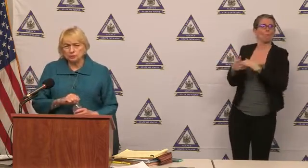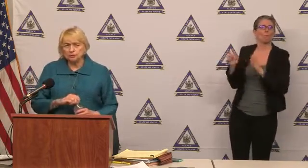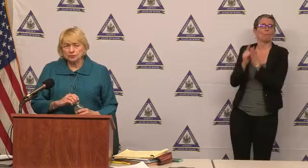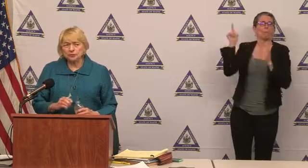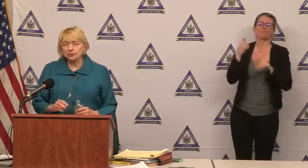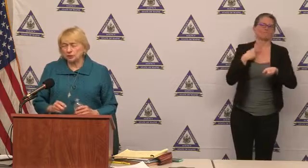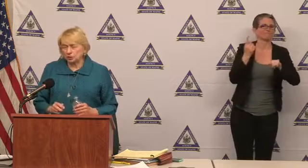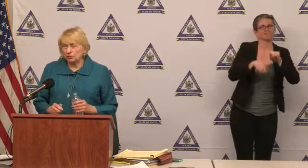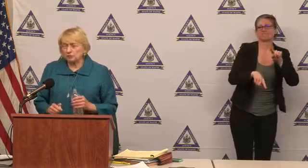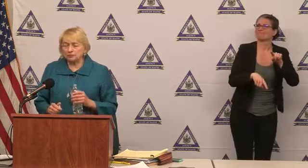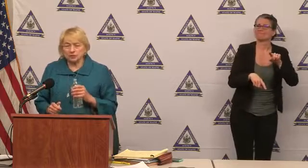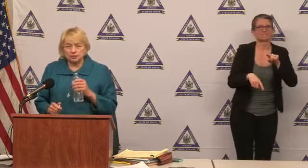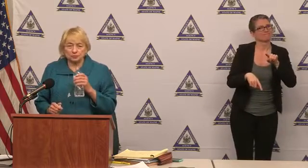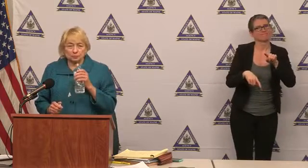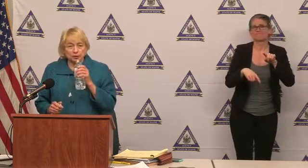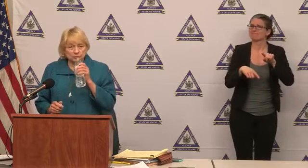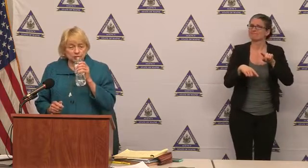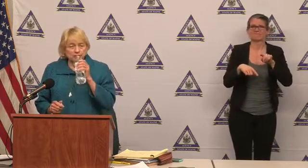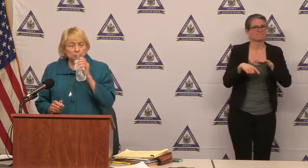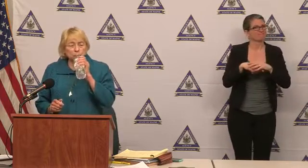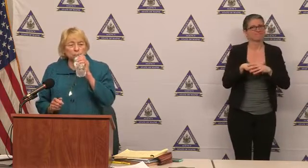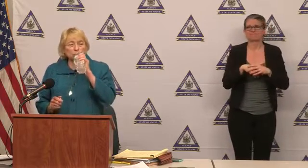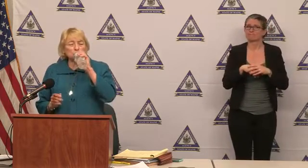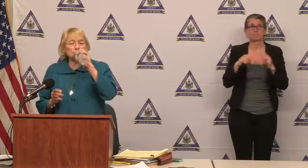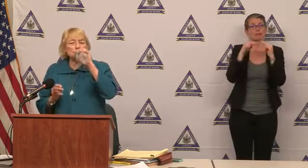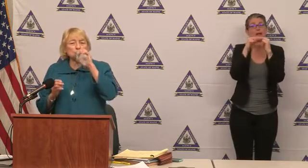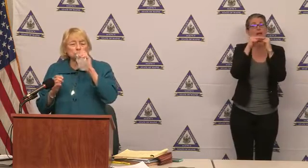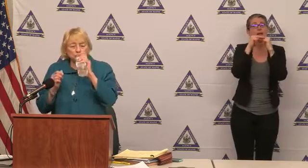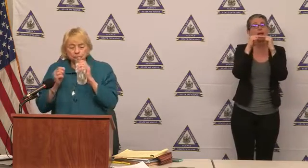not reveal a huge influx of traffic.